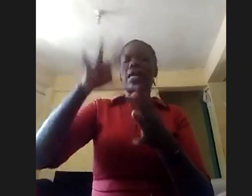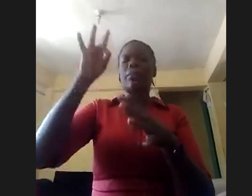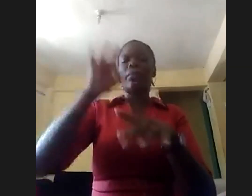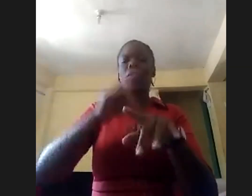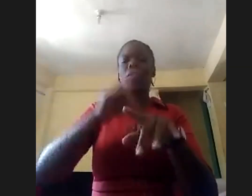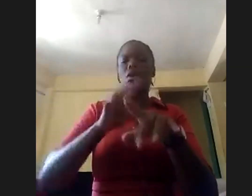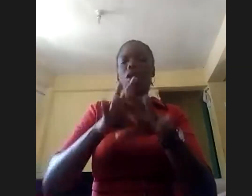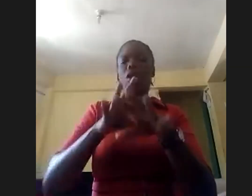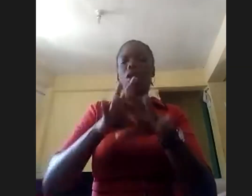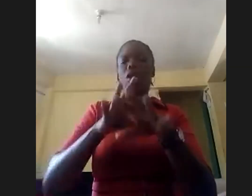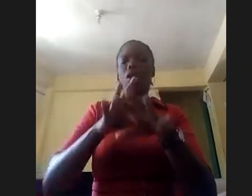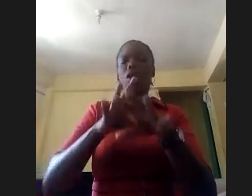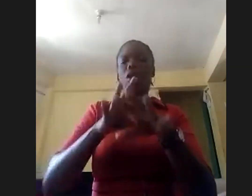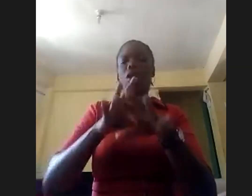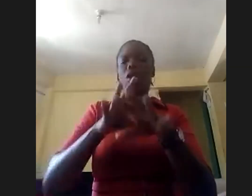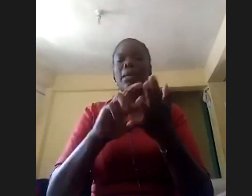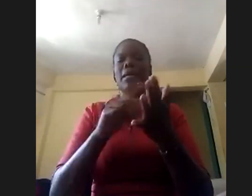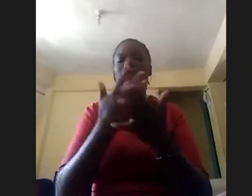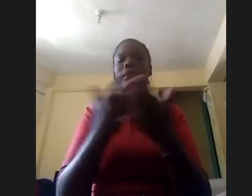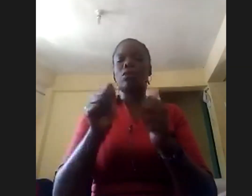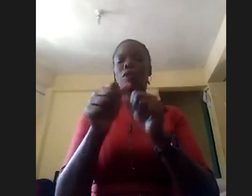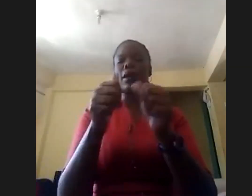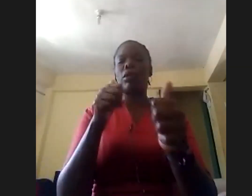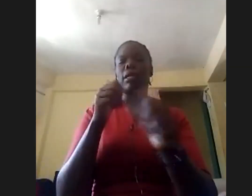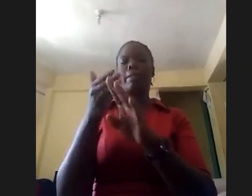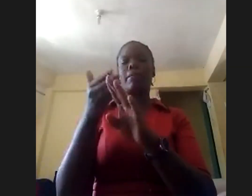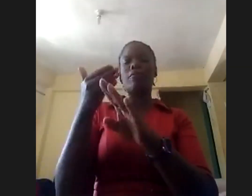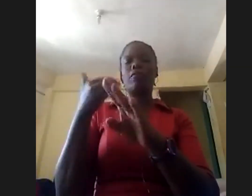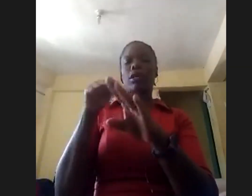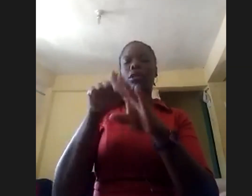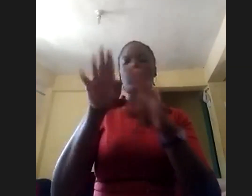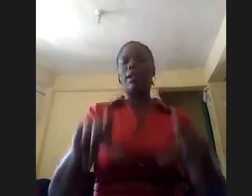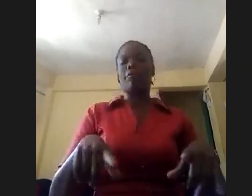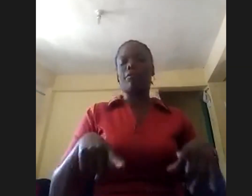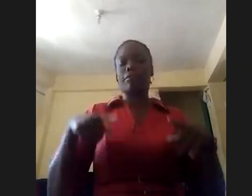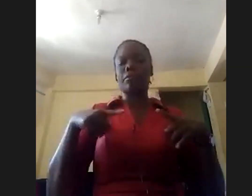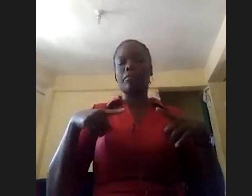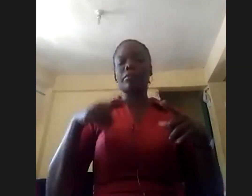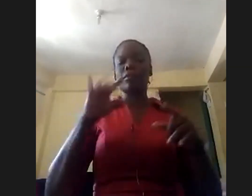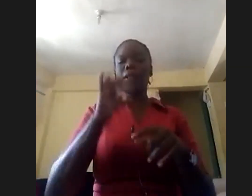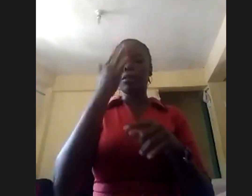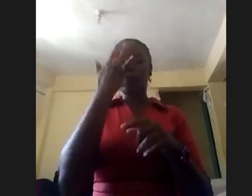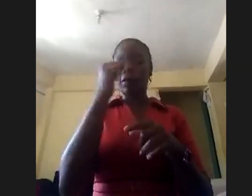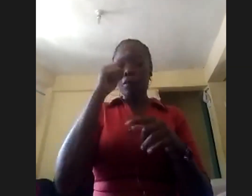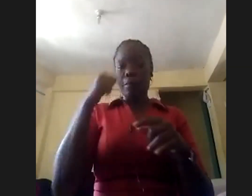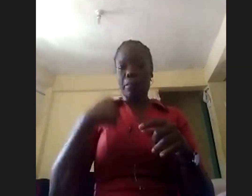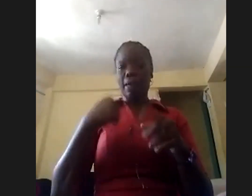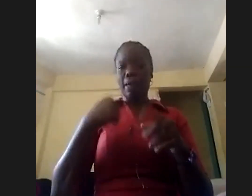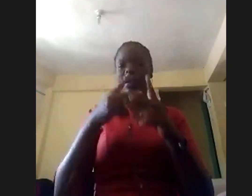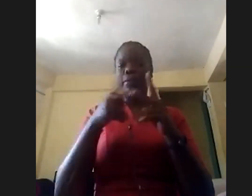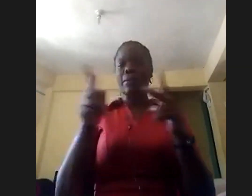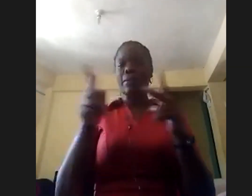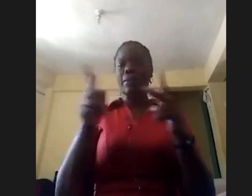like things that you would have avoided in your life. So that's why for me, I've been very keen